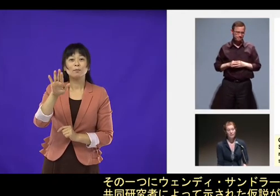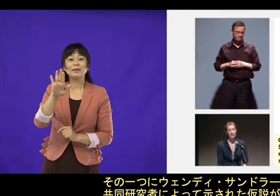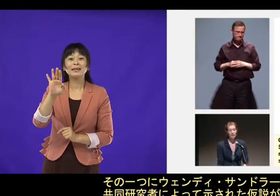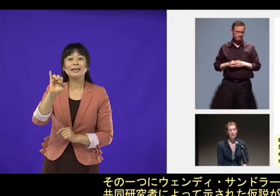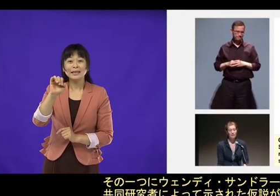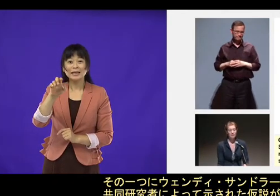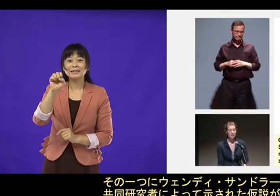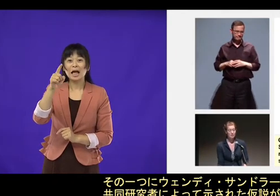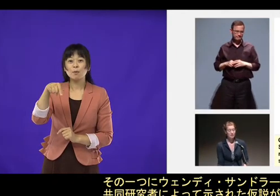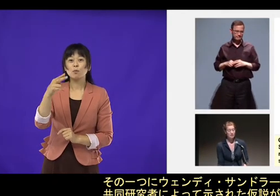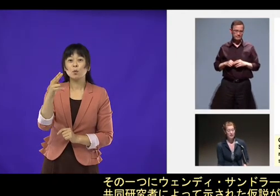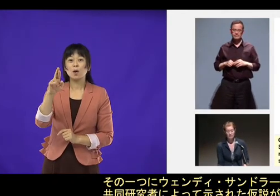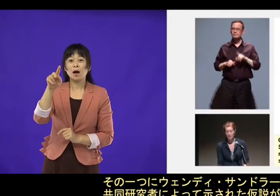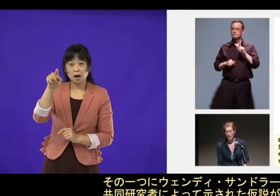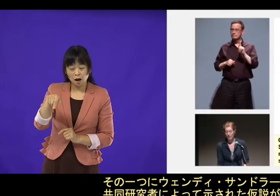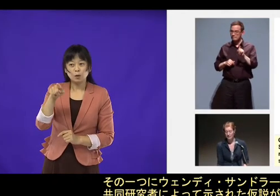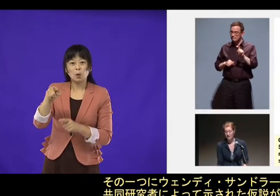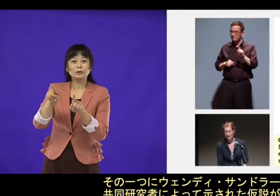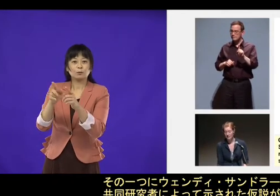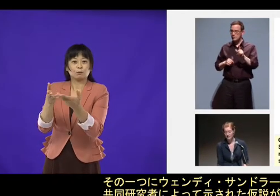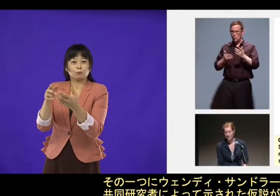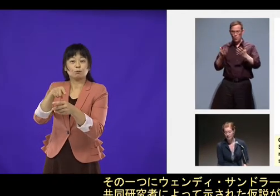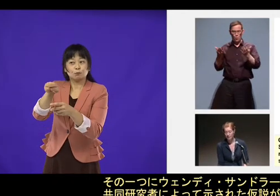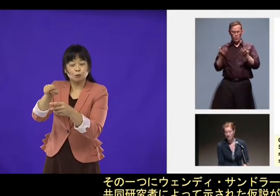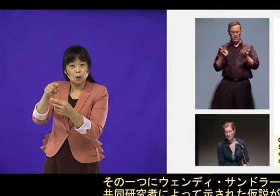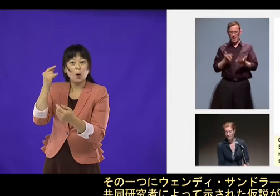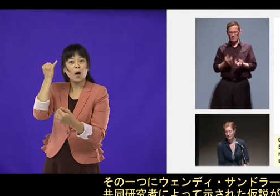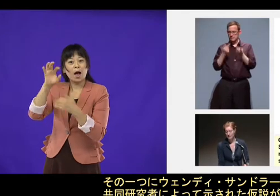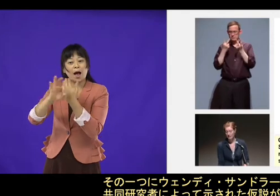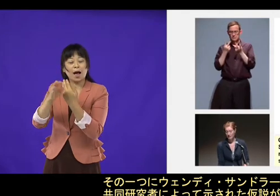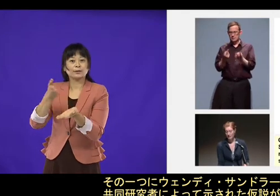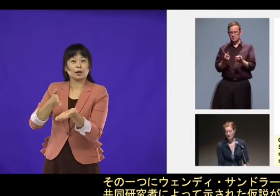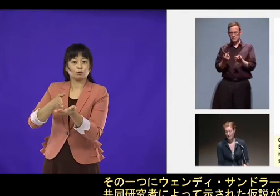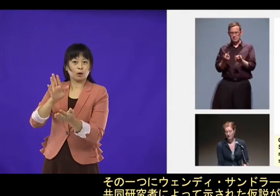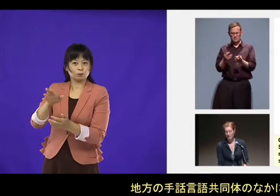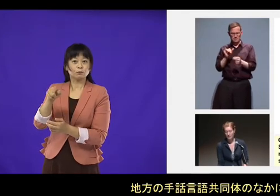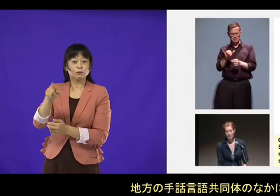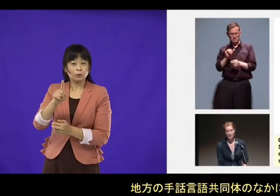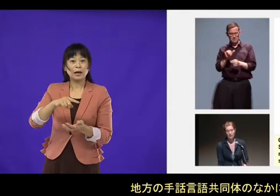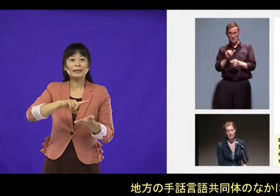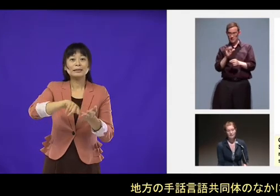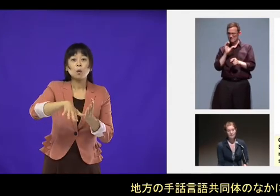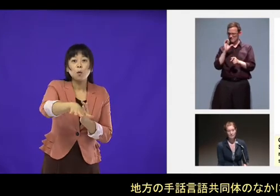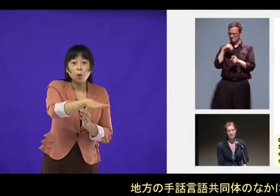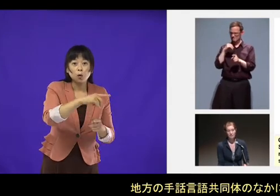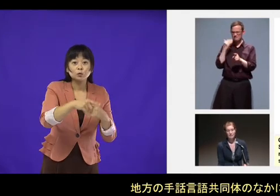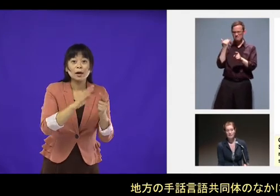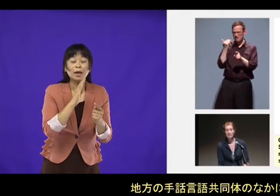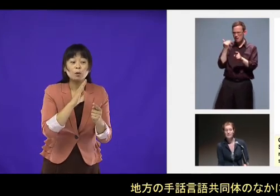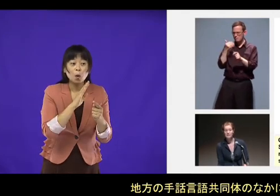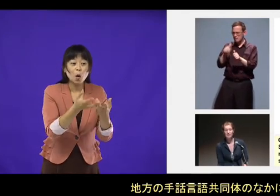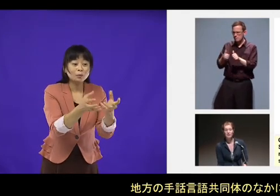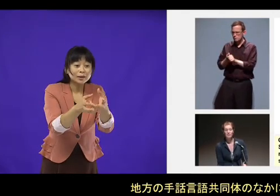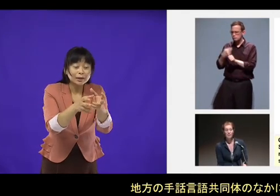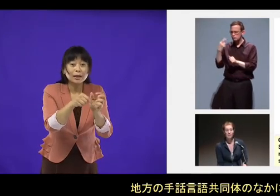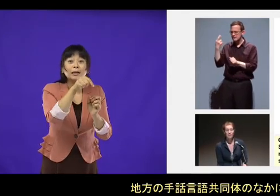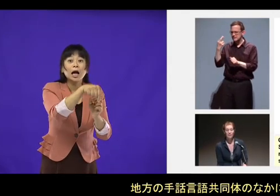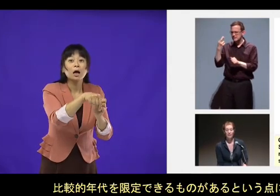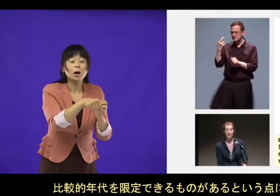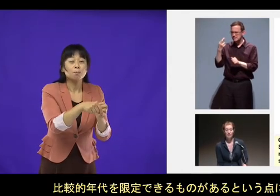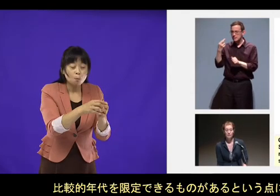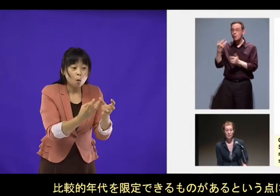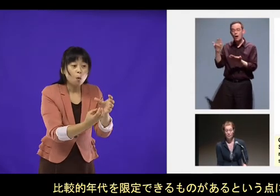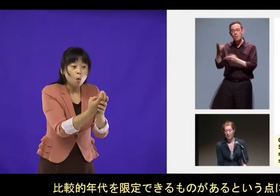of them has been suggested by Wendy Sandler and her colleagues, which is the relatively limited time